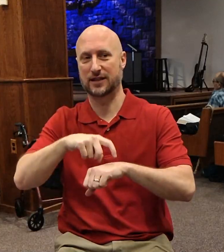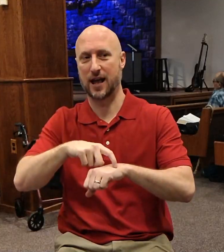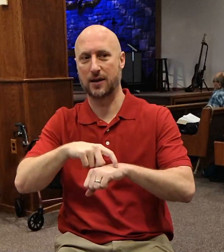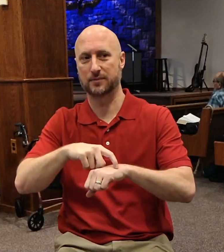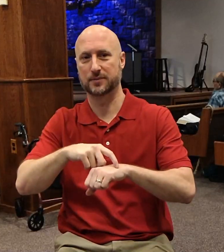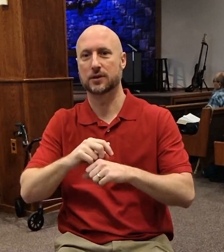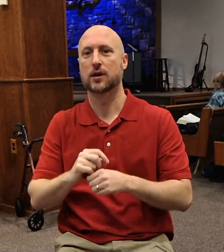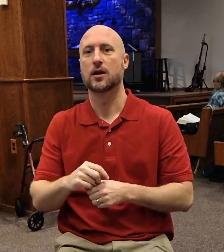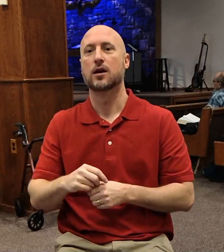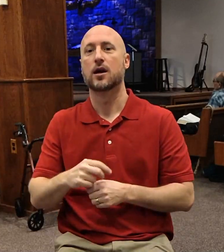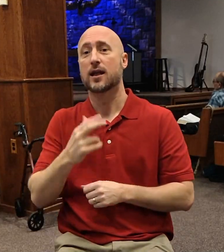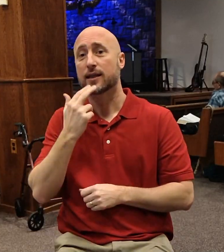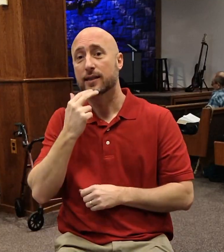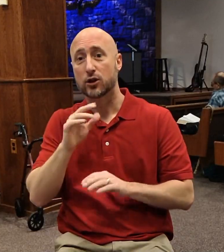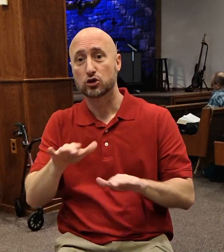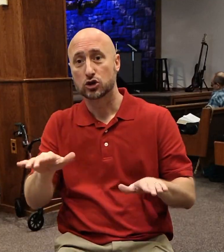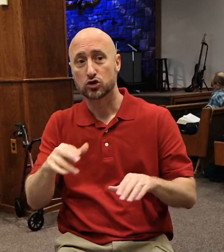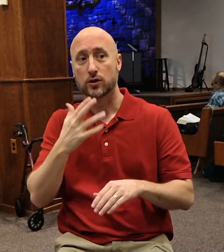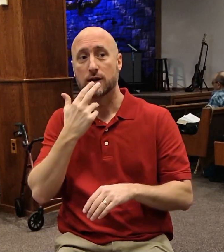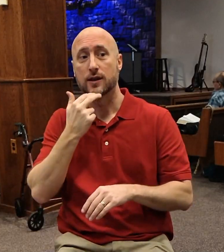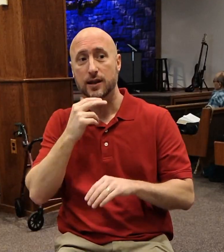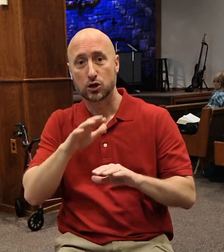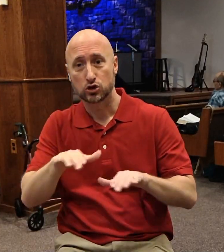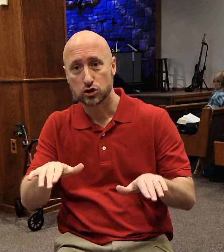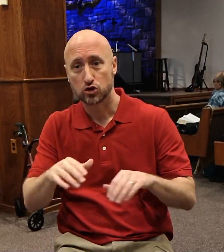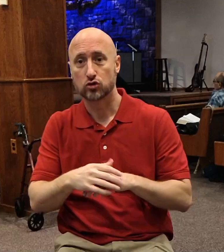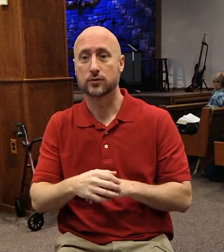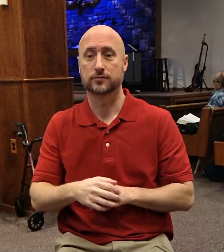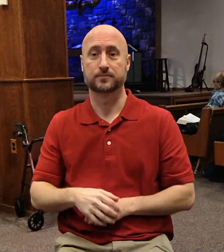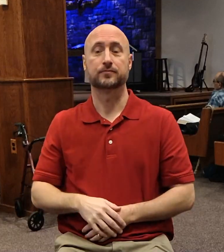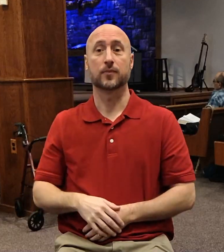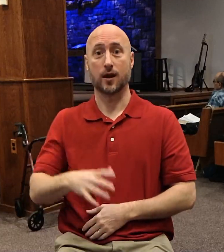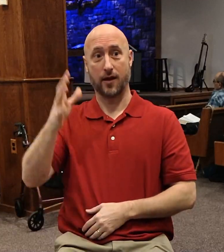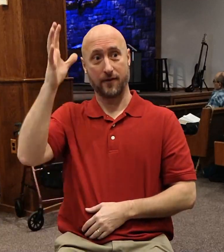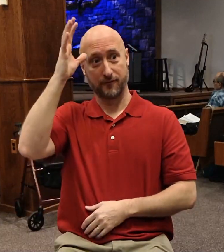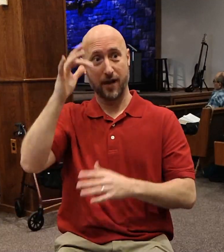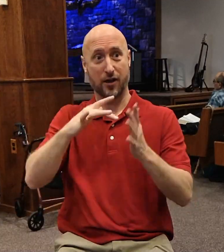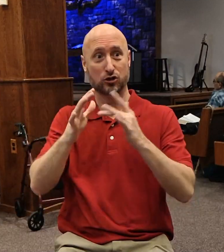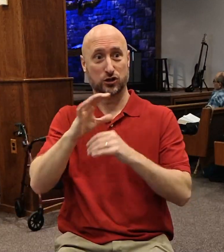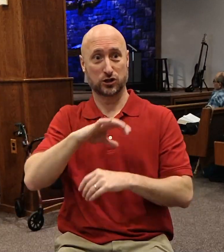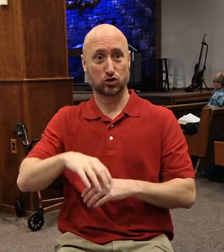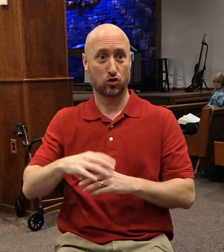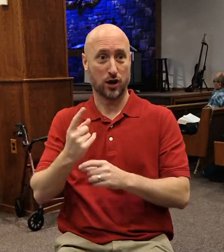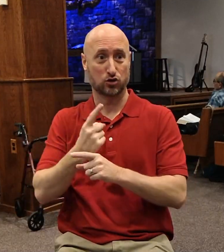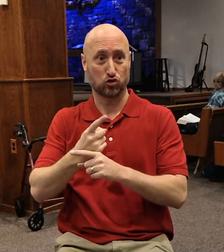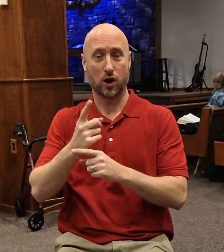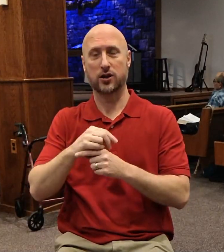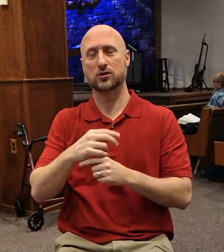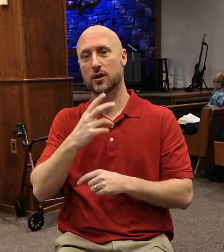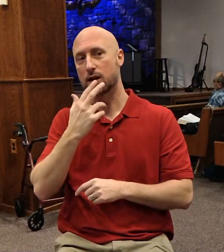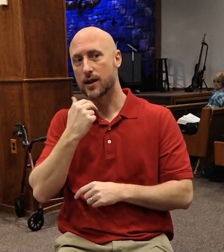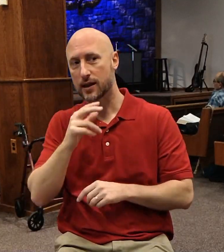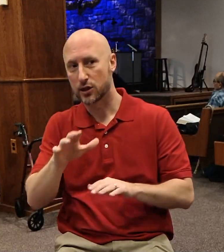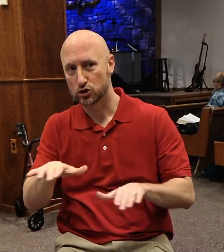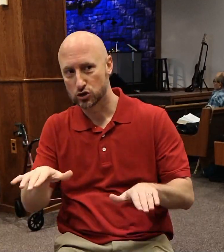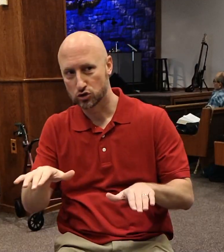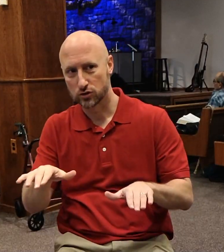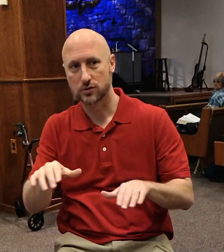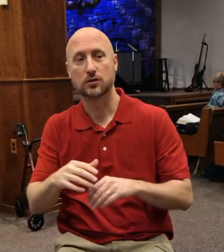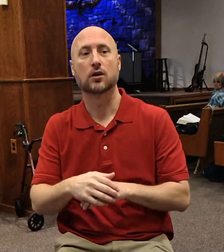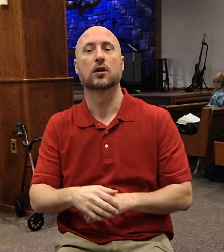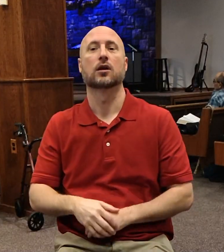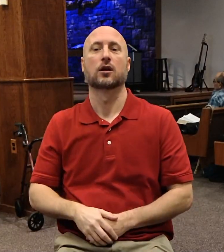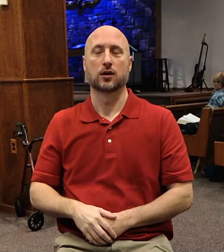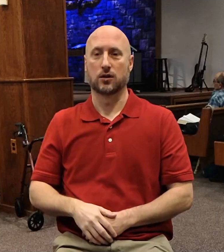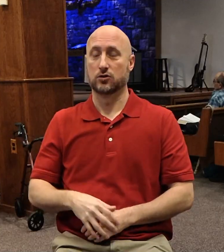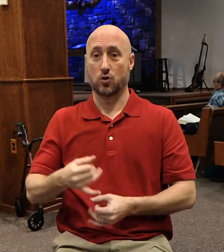you that you sin not, but if any man sin, we have an advocate with the Father, Jesus Christ the righteous. Seven times you'll hear him use little children. He finally